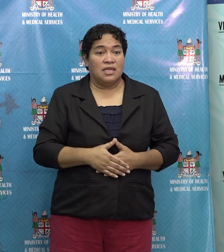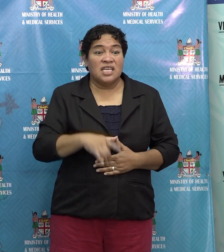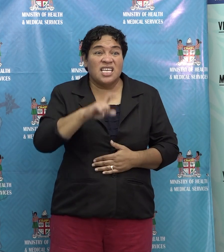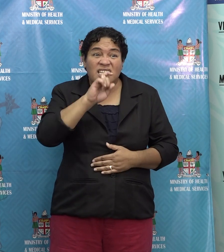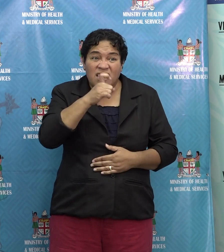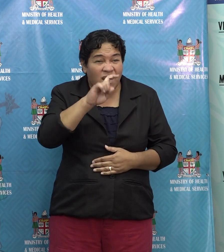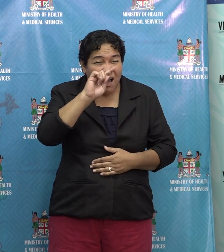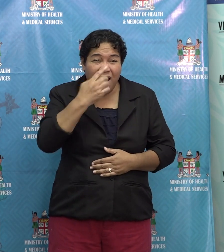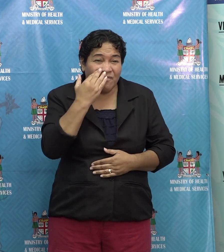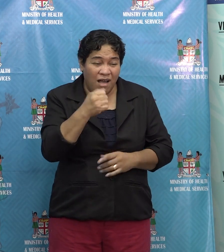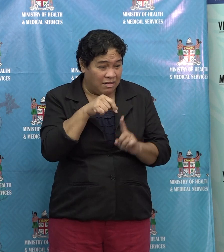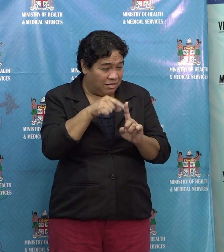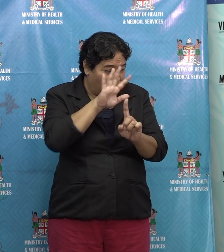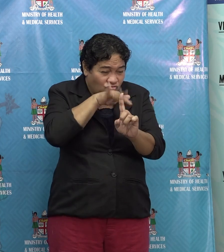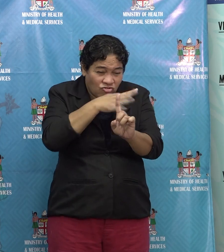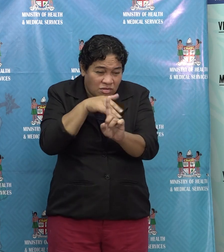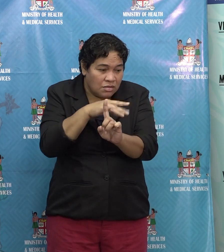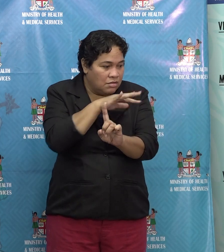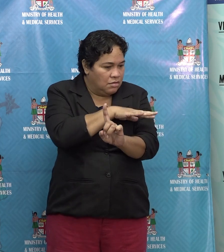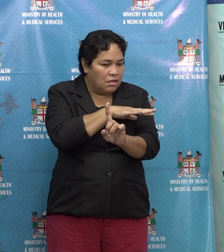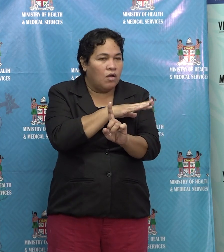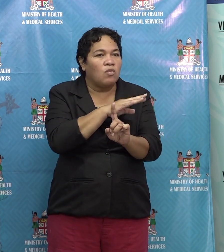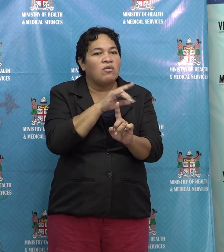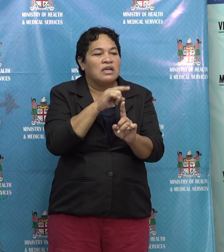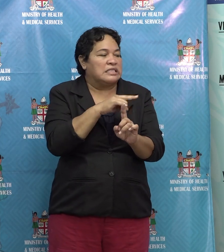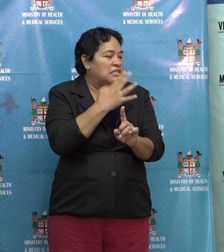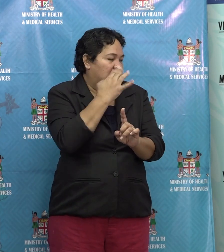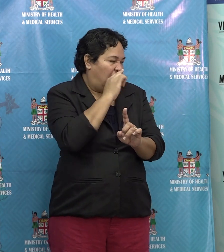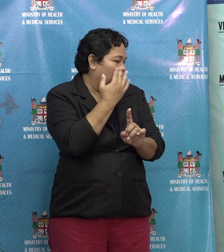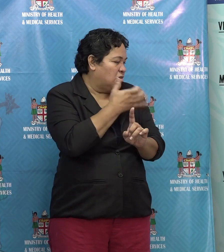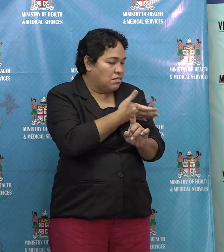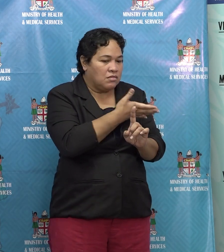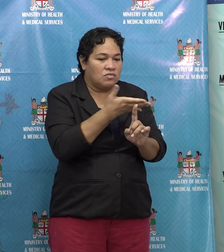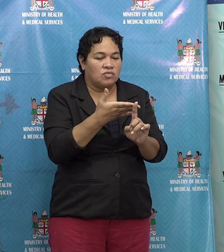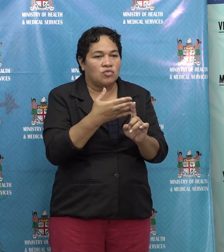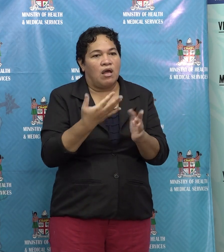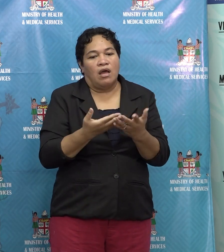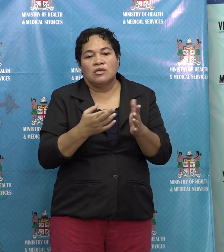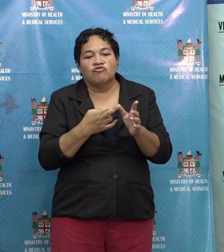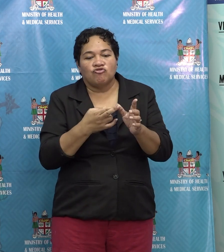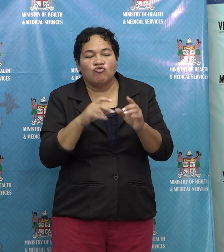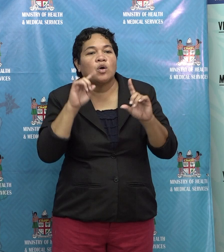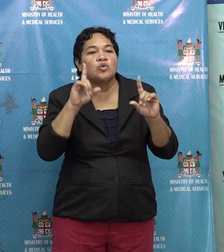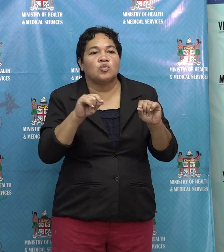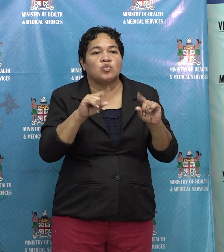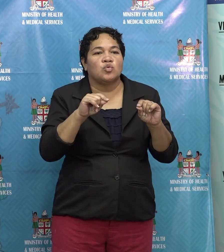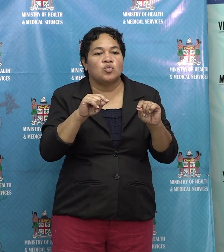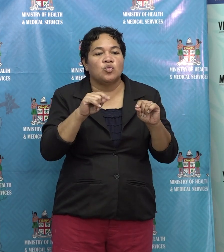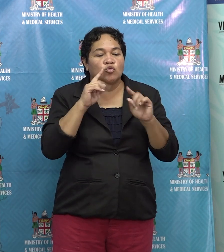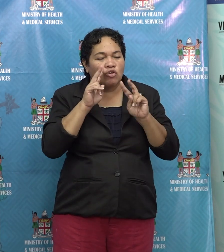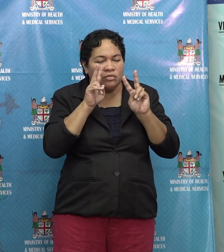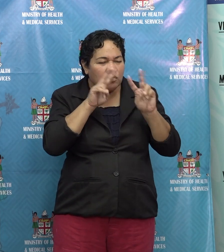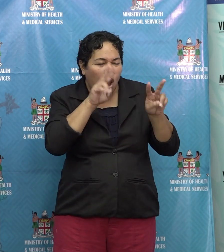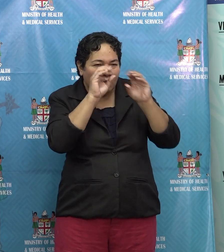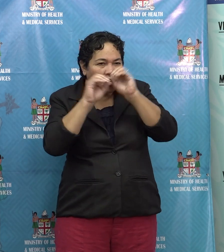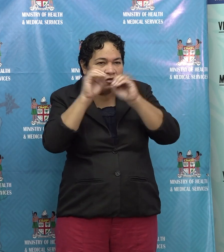can't find the source point, then you just react to what you see. Dr. Fong, also there are reports that some people moved from